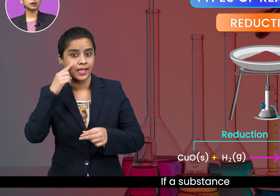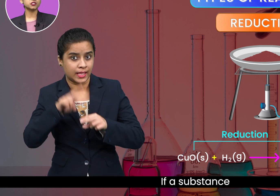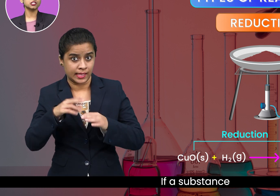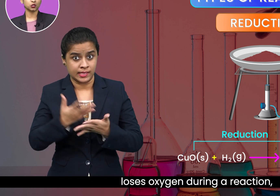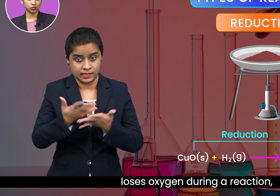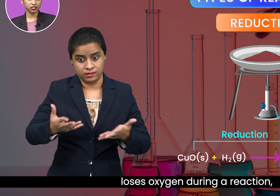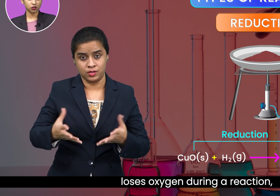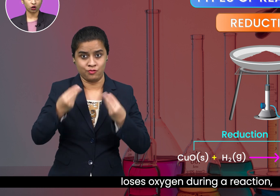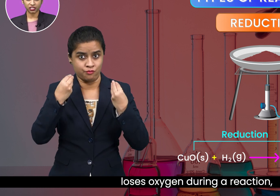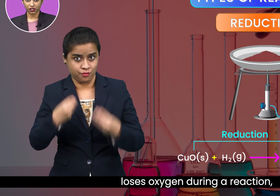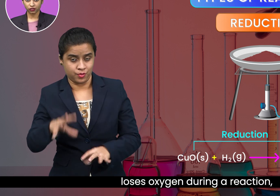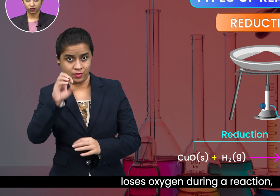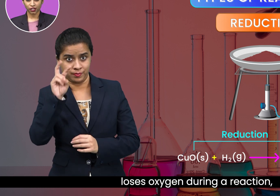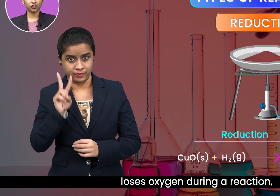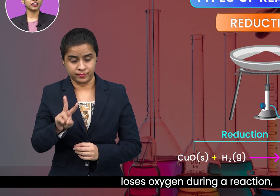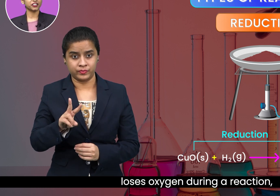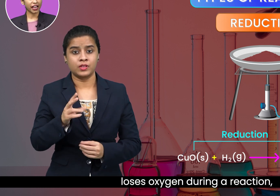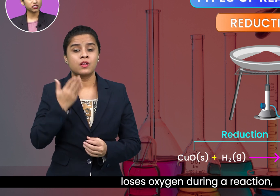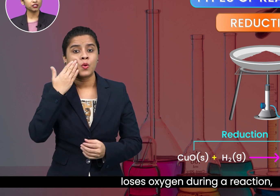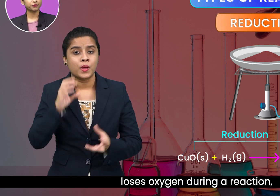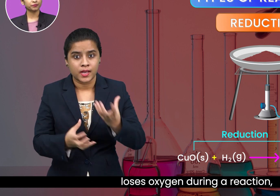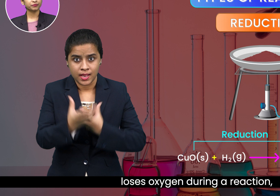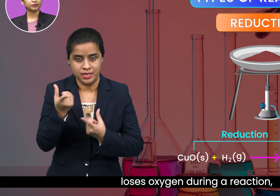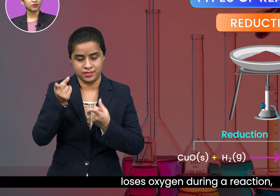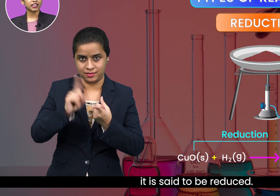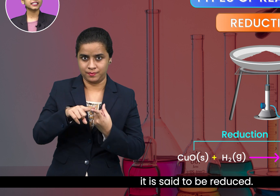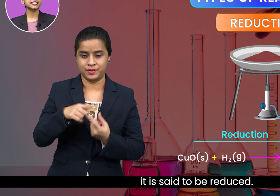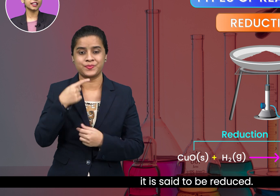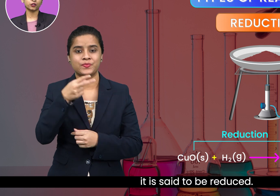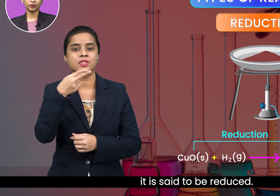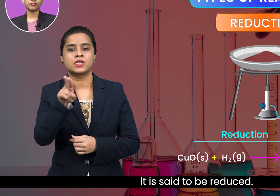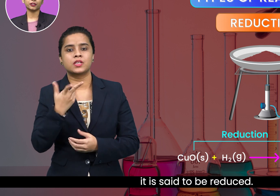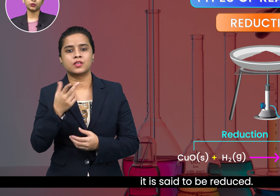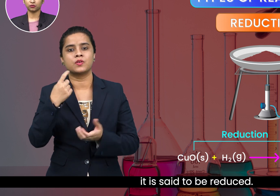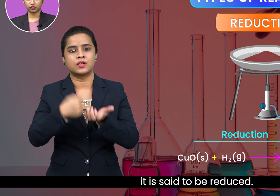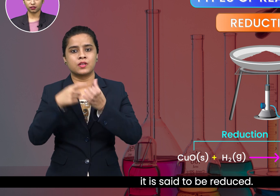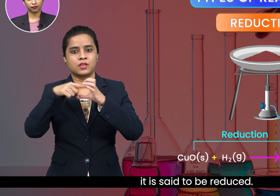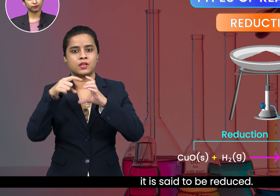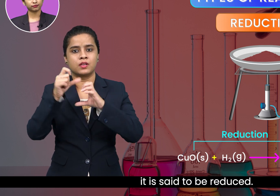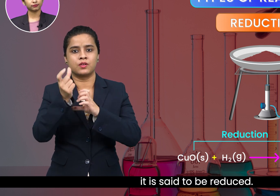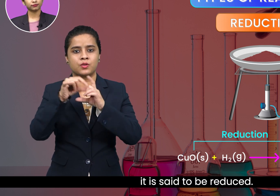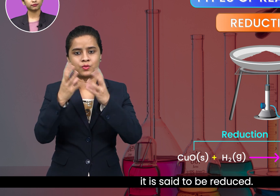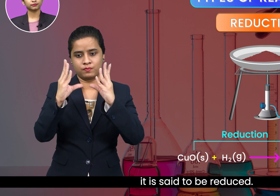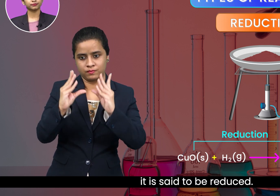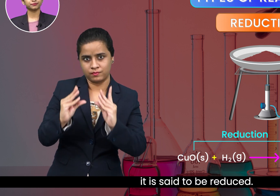If a substance loses oxygen during a reaction, it is said to be reduced.